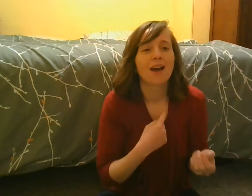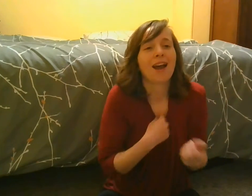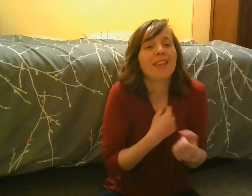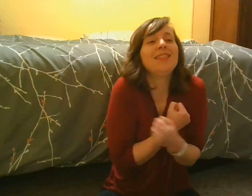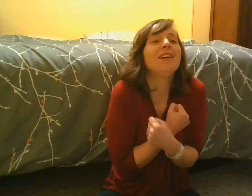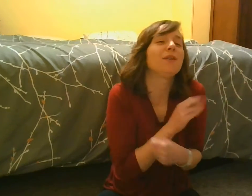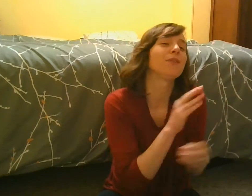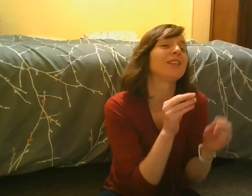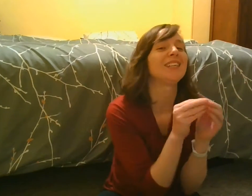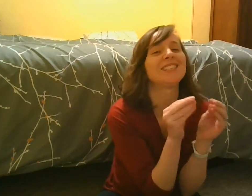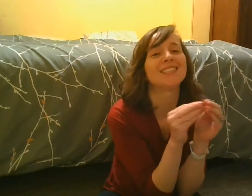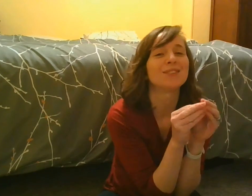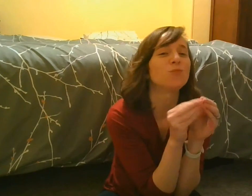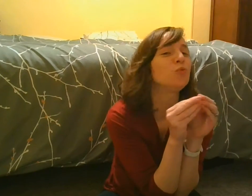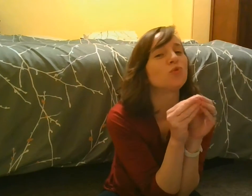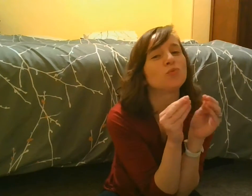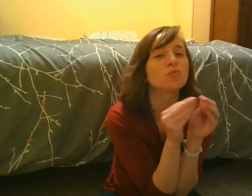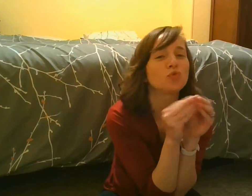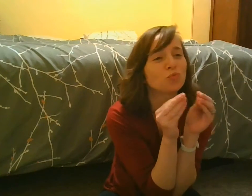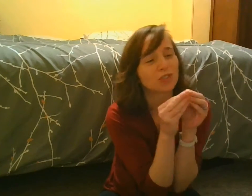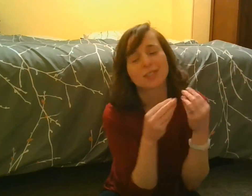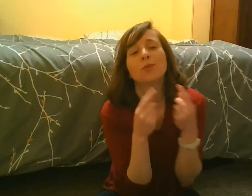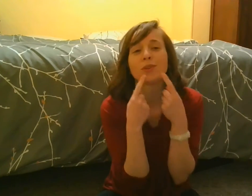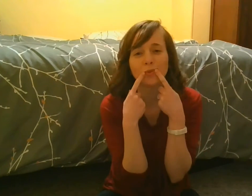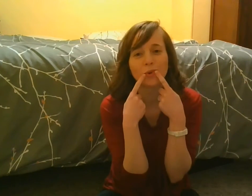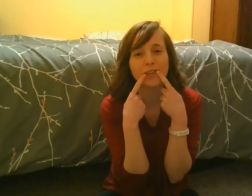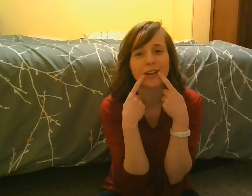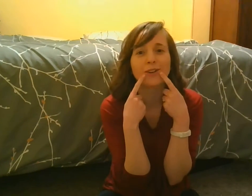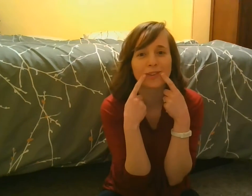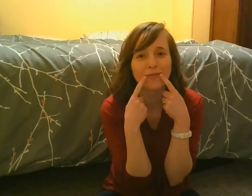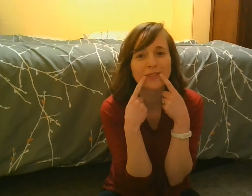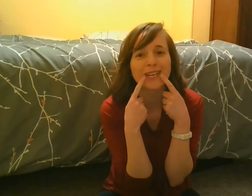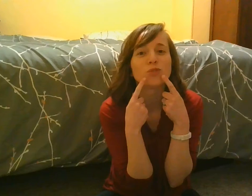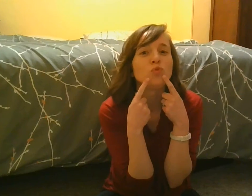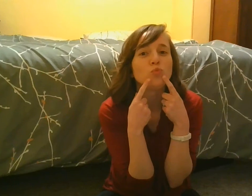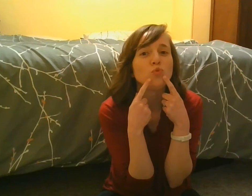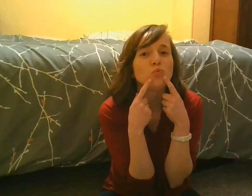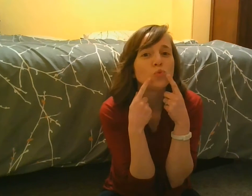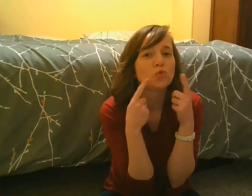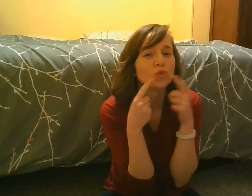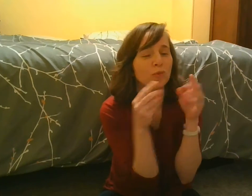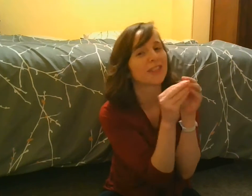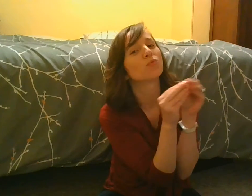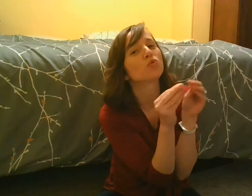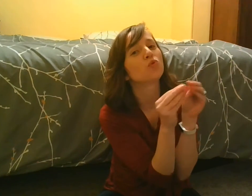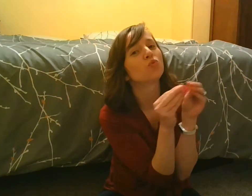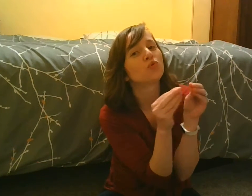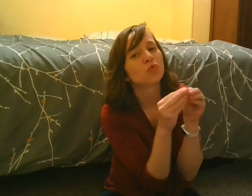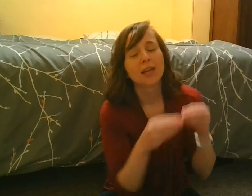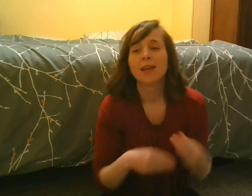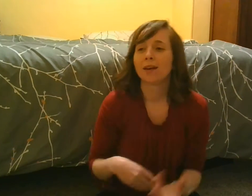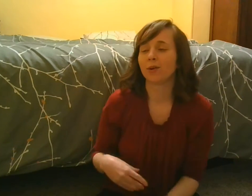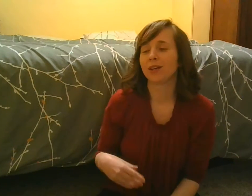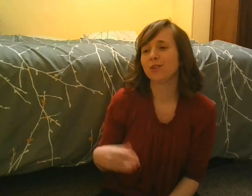I love your kisses. So you would really also emphasize with it. And you